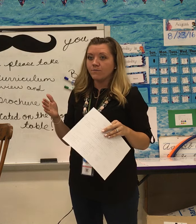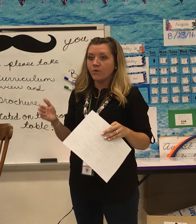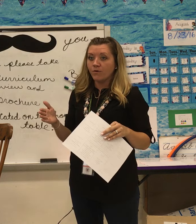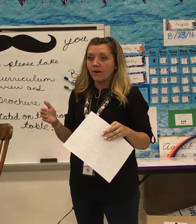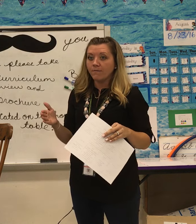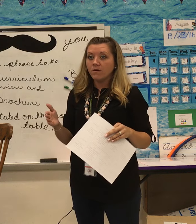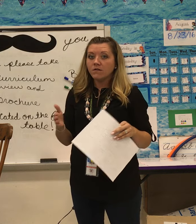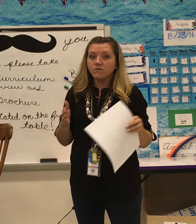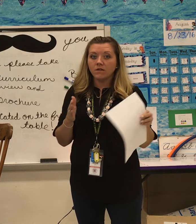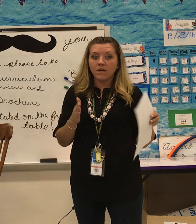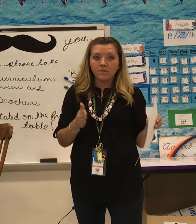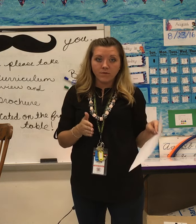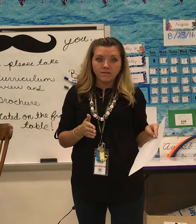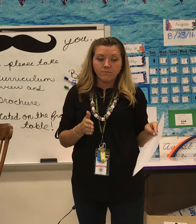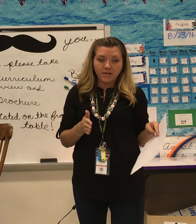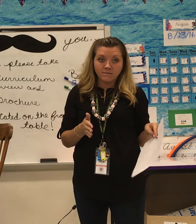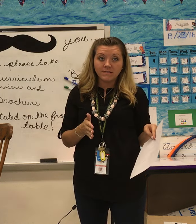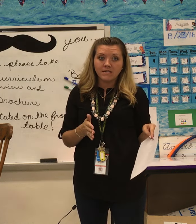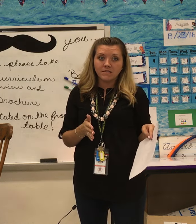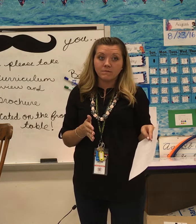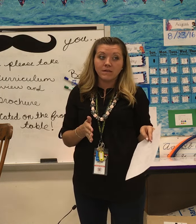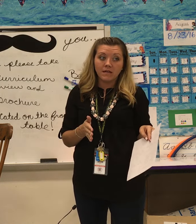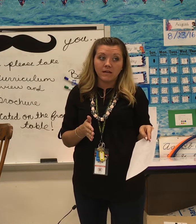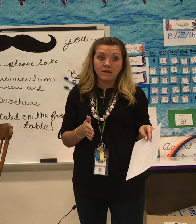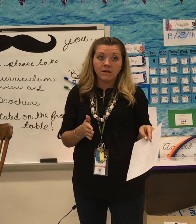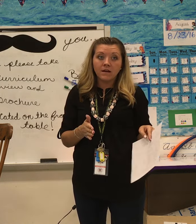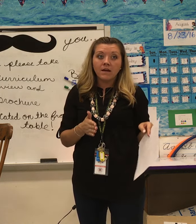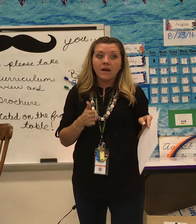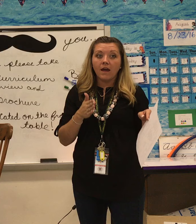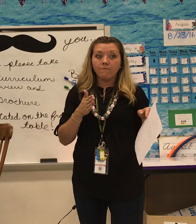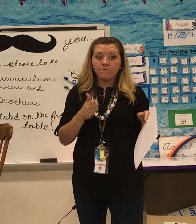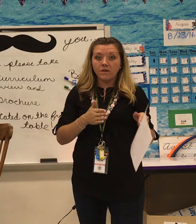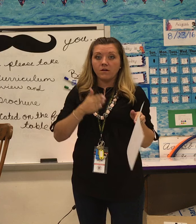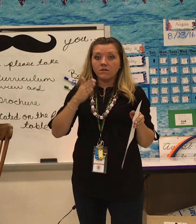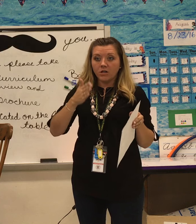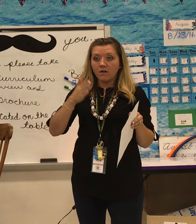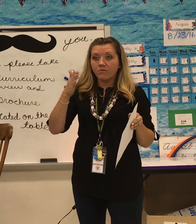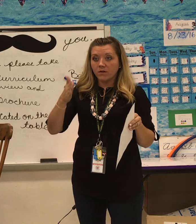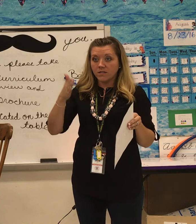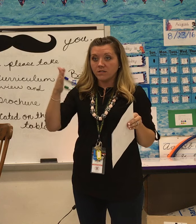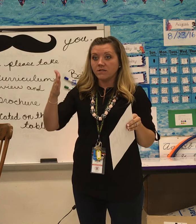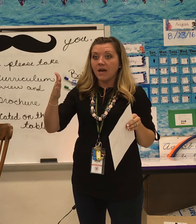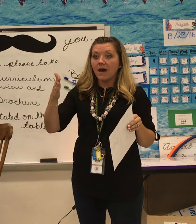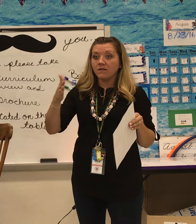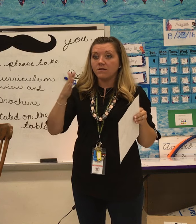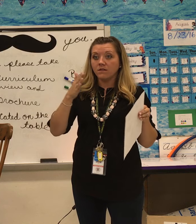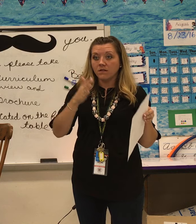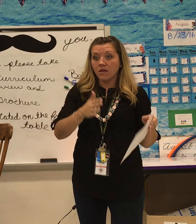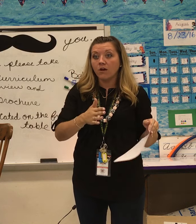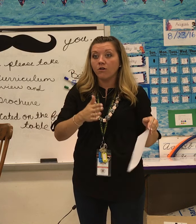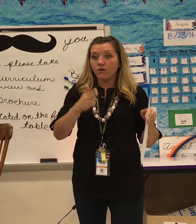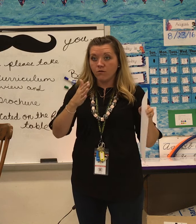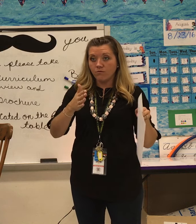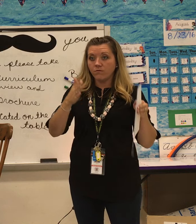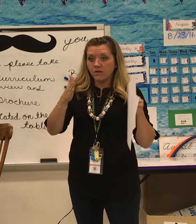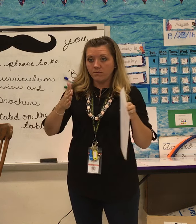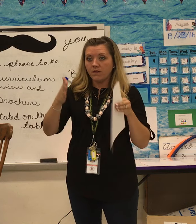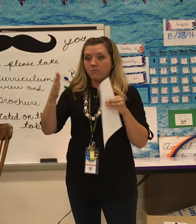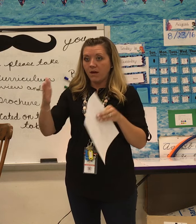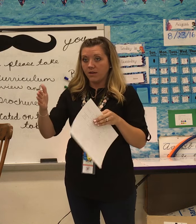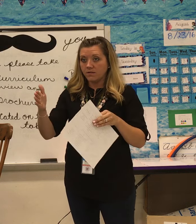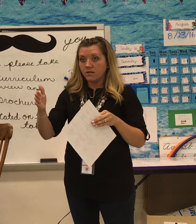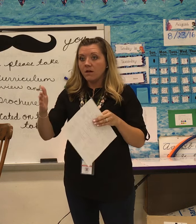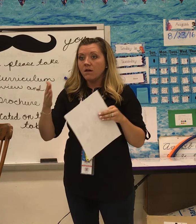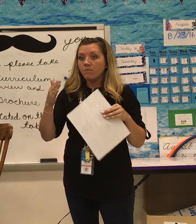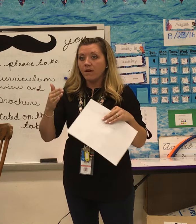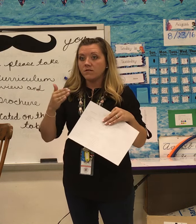independently paced program. So they take a placement test at the beginning, and from there the child progresses at their own